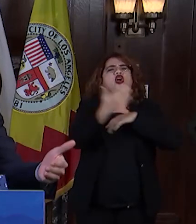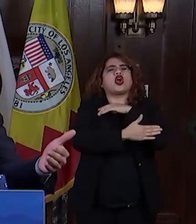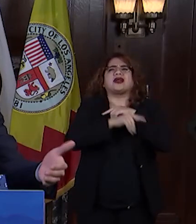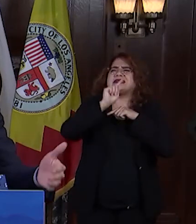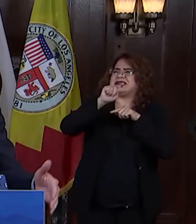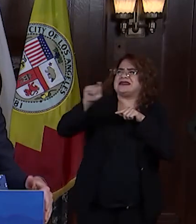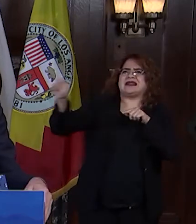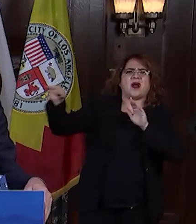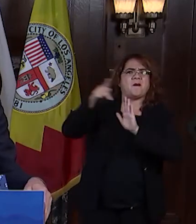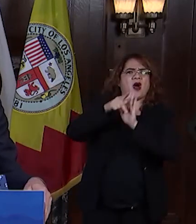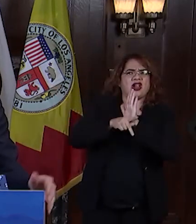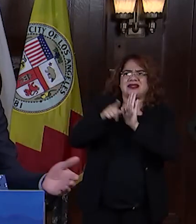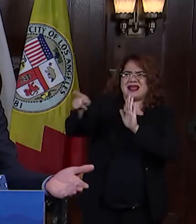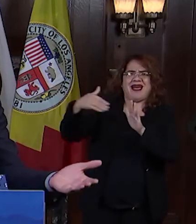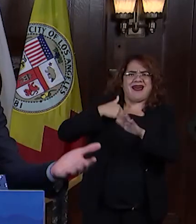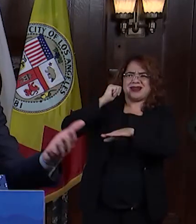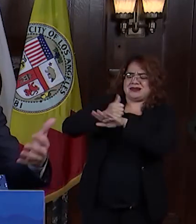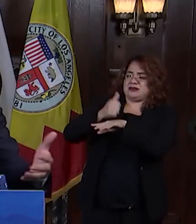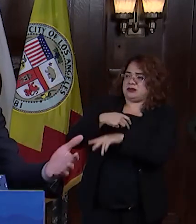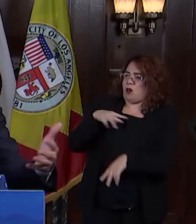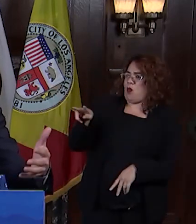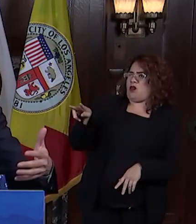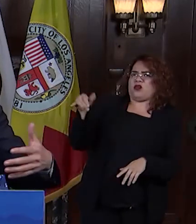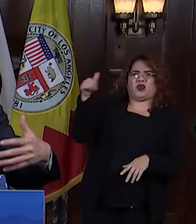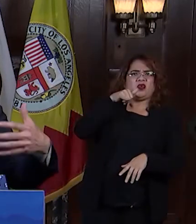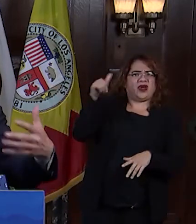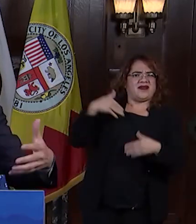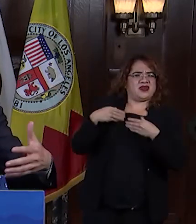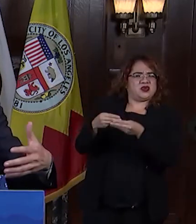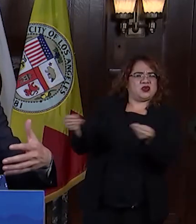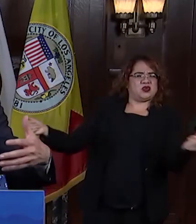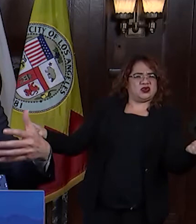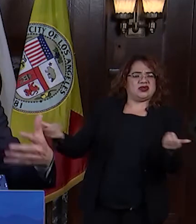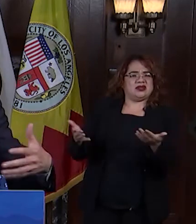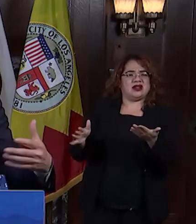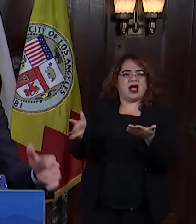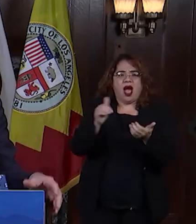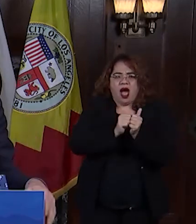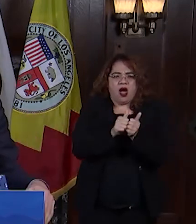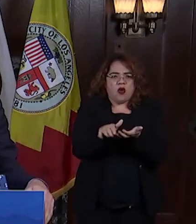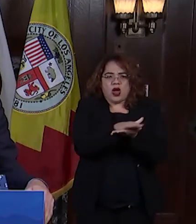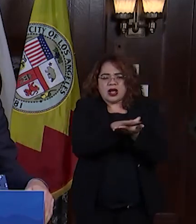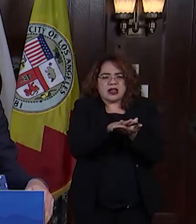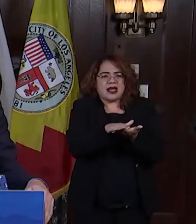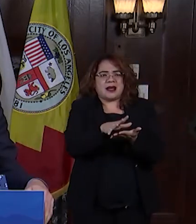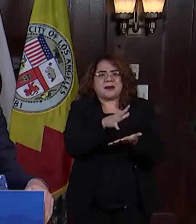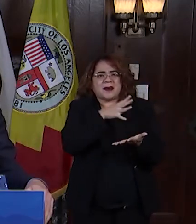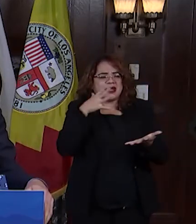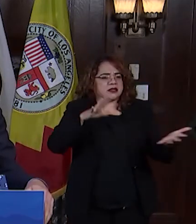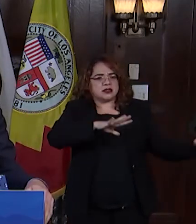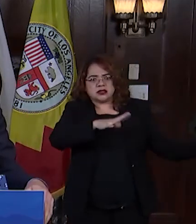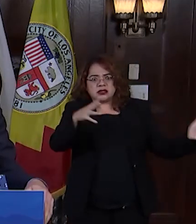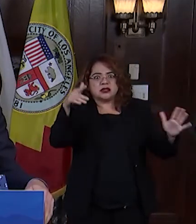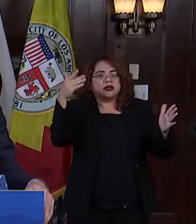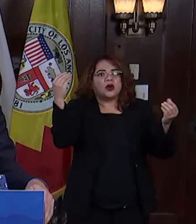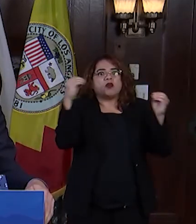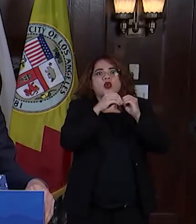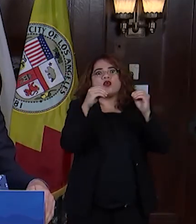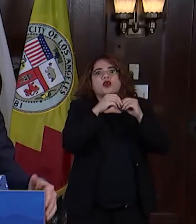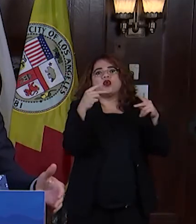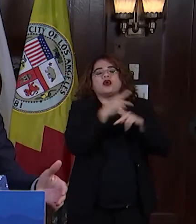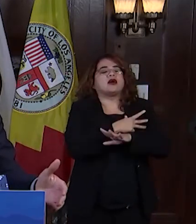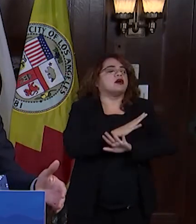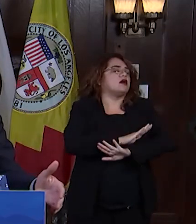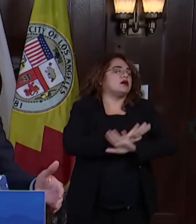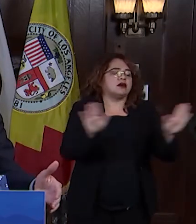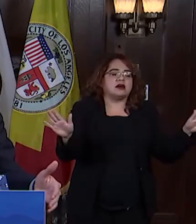policies really are the solution. Otherwise, you're trying to clean up a mess that continues to get worse and worse. Secondly, I do believe that